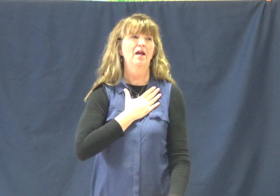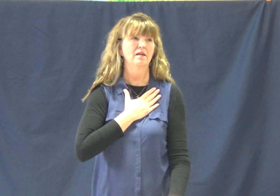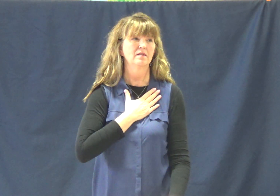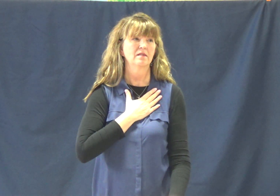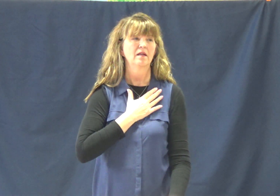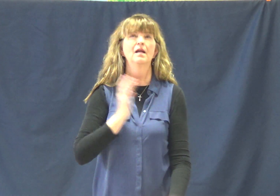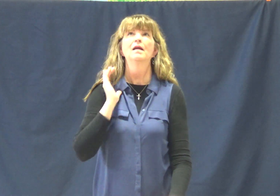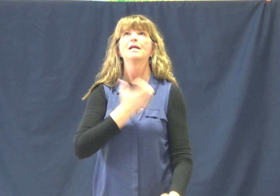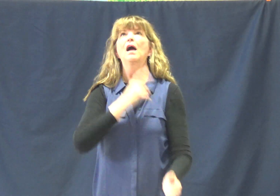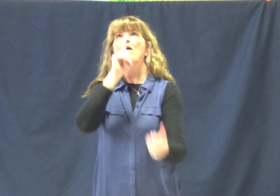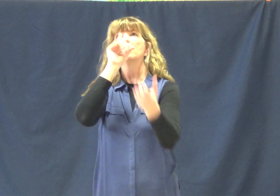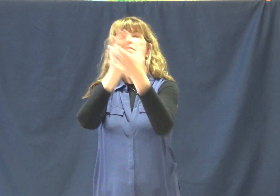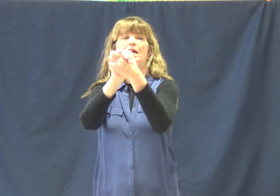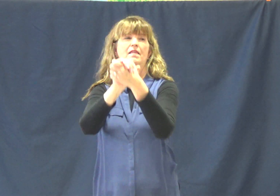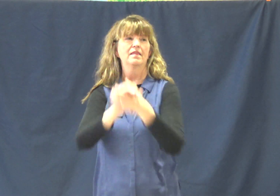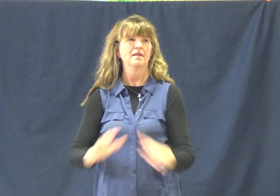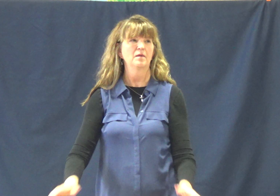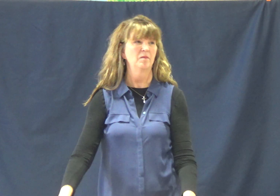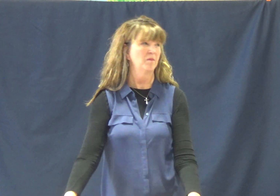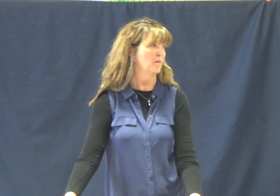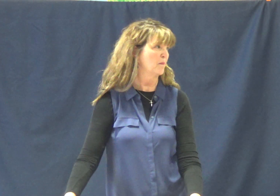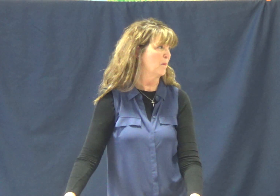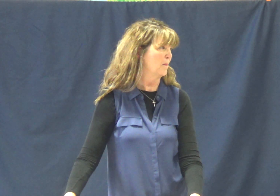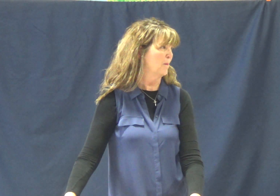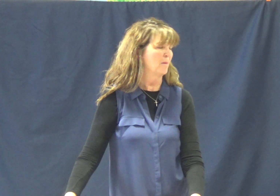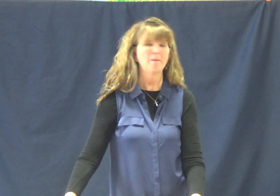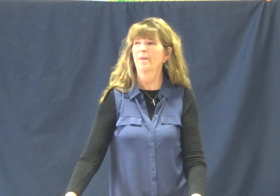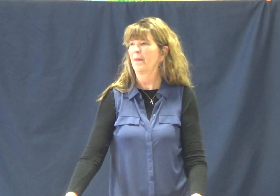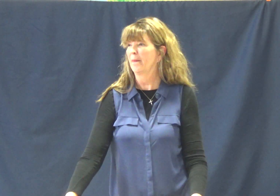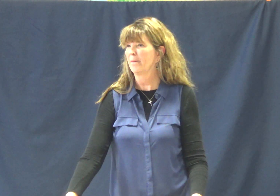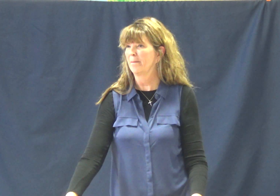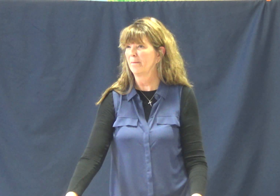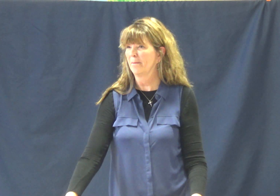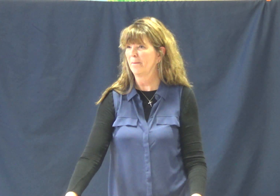by God's grace and through our faith.